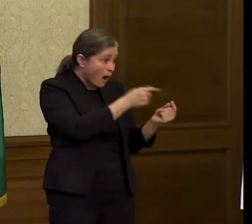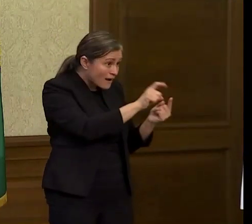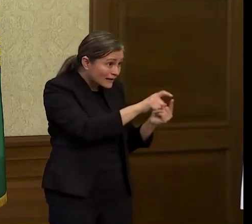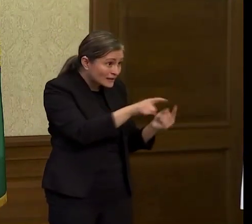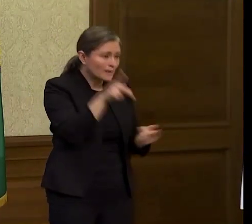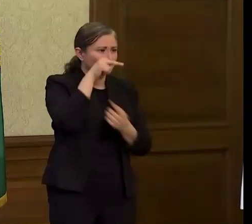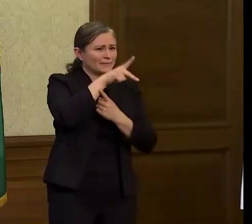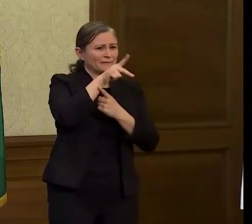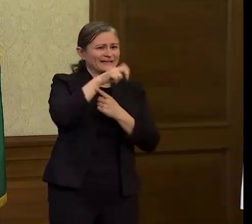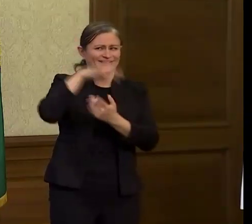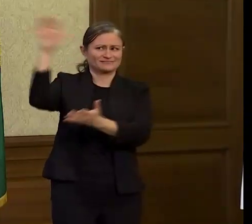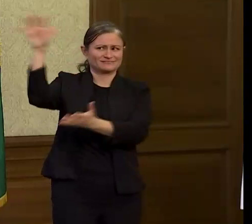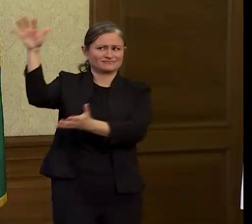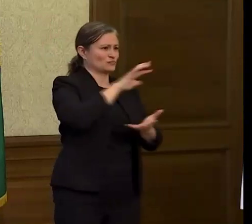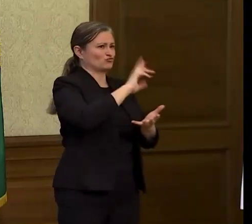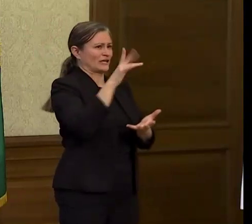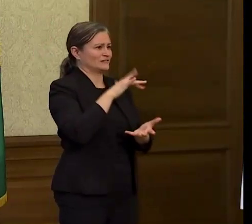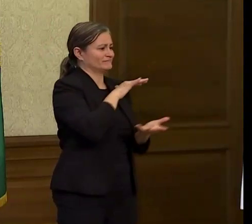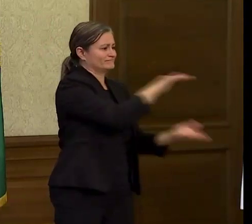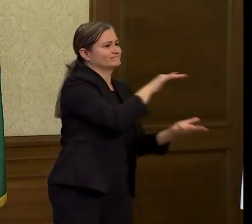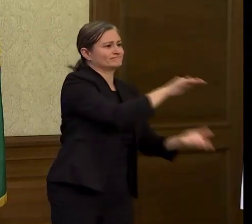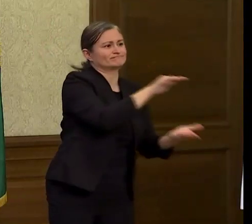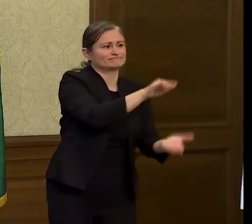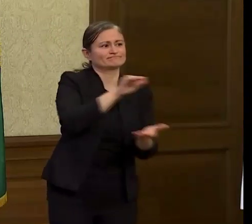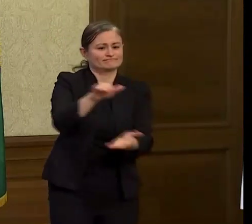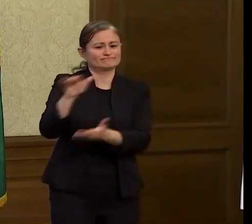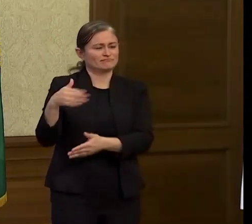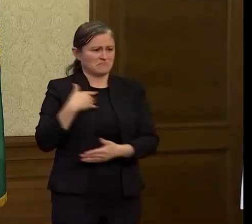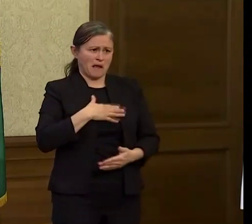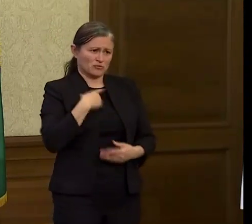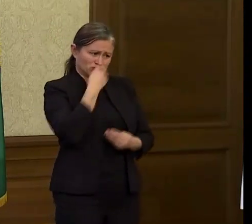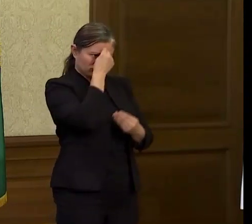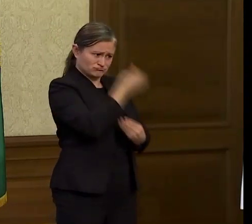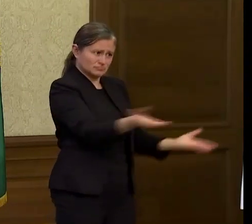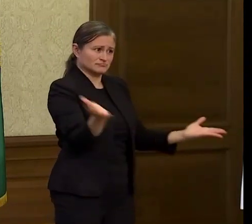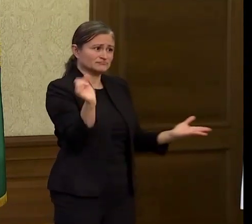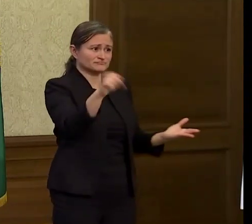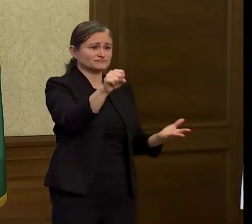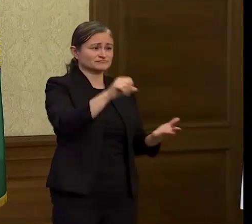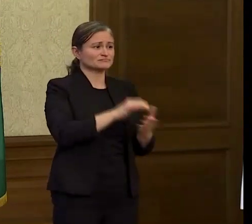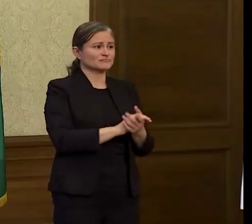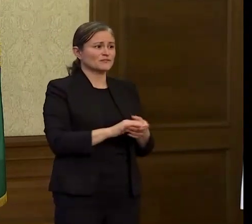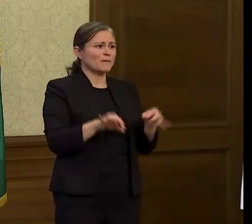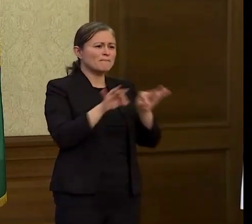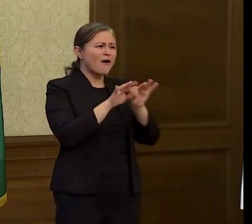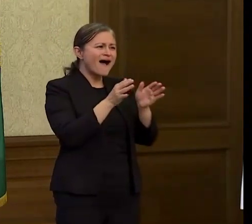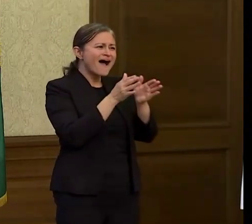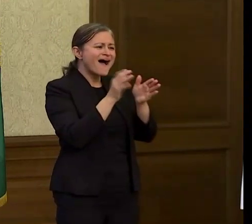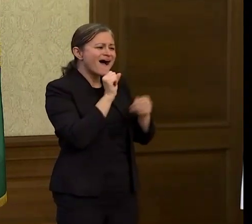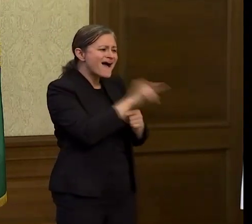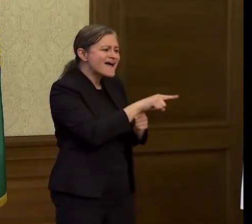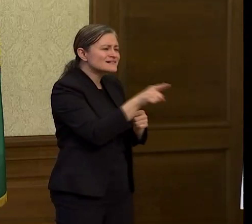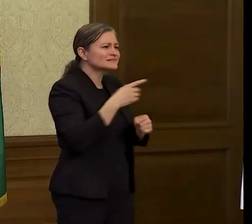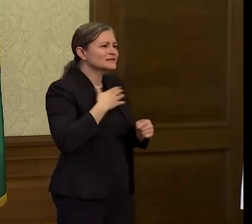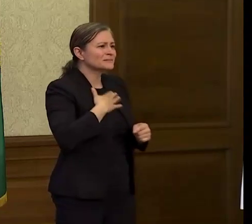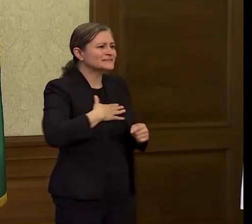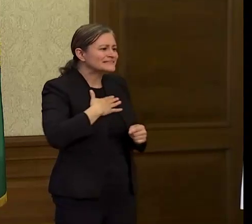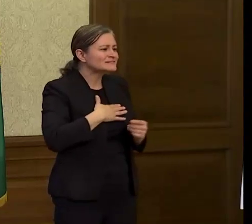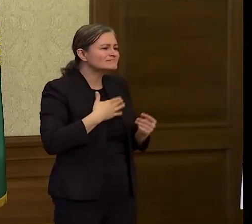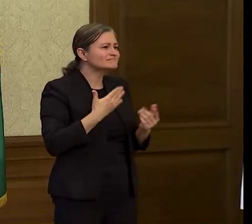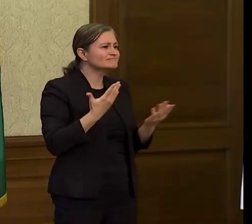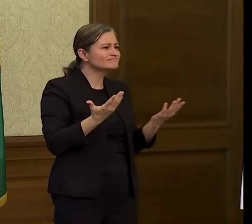pipeline. I'm going to ask them to help me, if you will, encourage other manufacturers to help come to make these